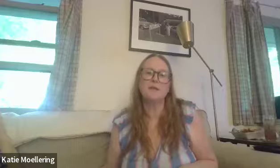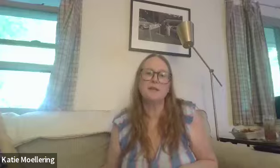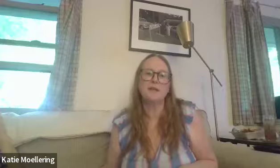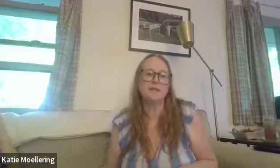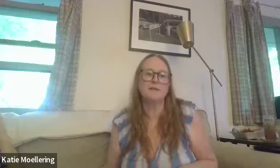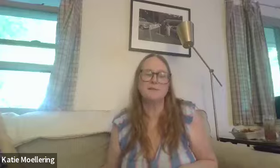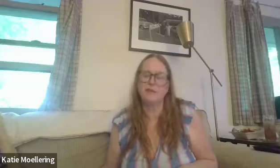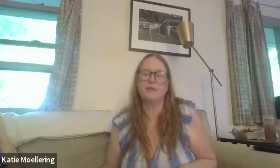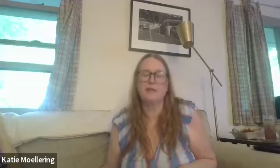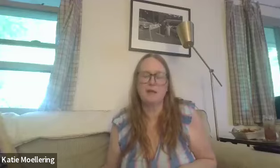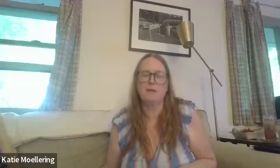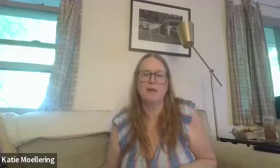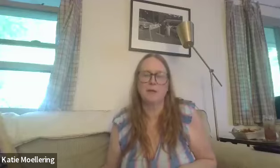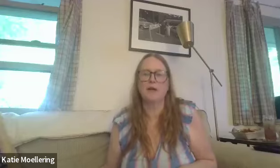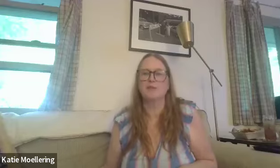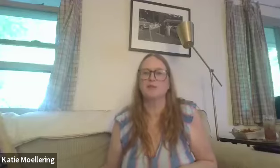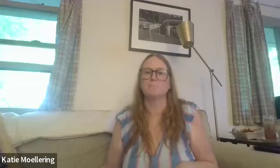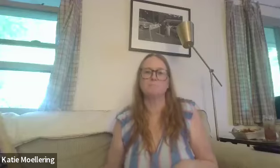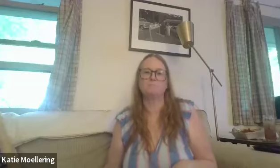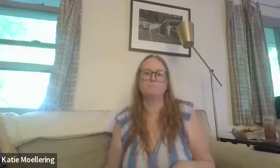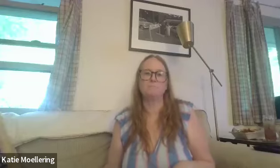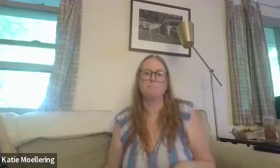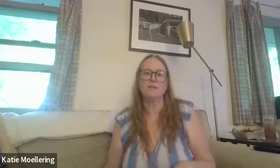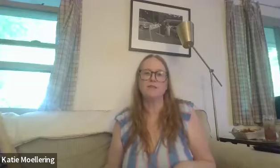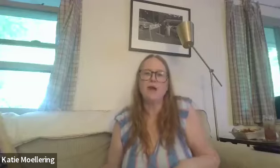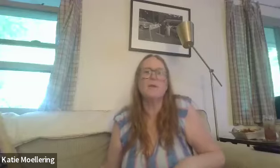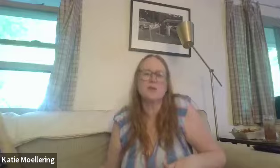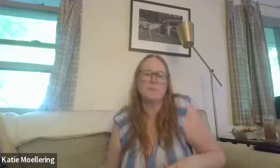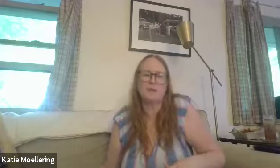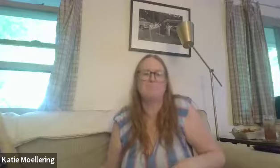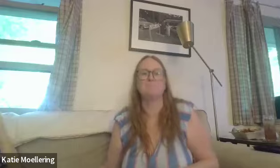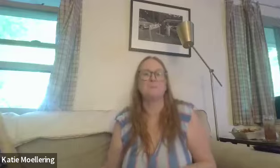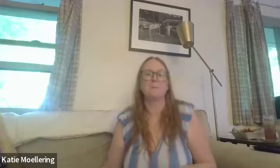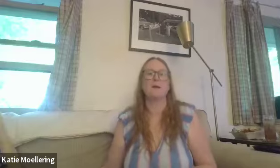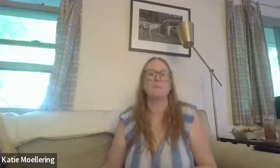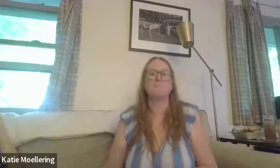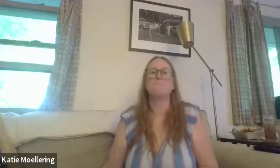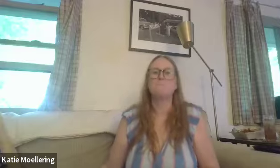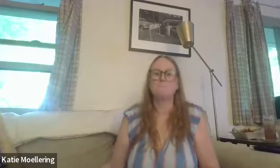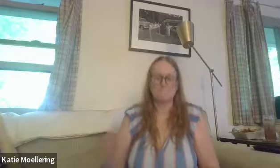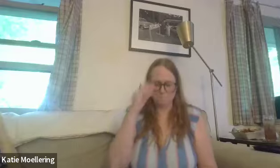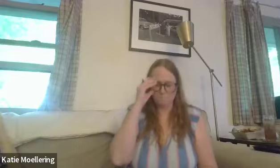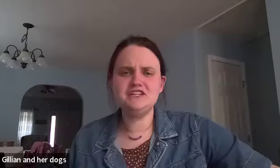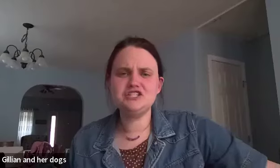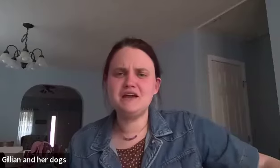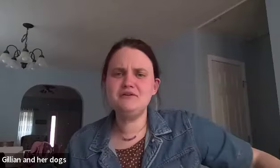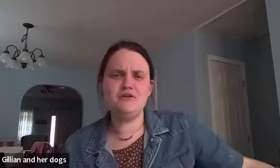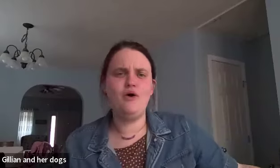would think literally they meant a bear costume. Do you know Yes, something? like it just, I don't know, the